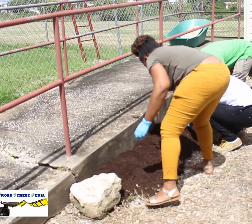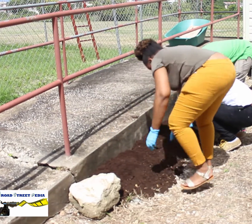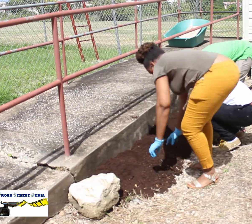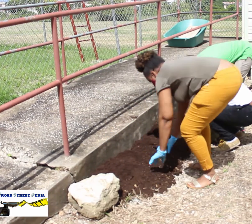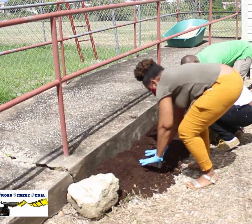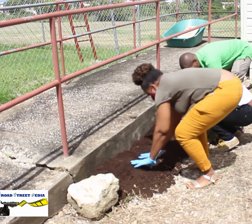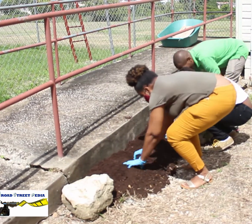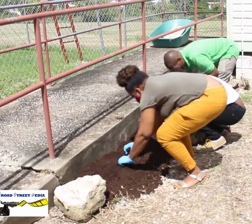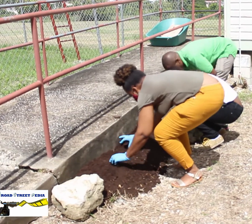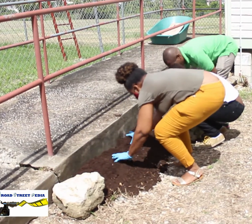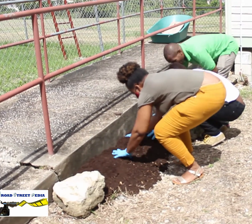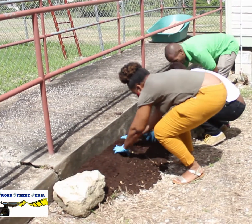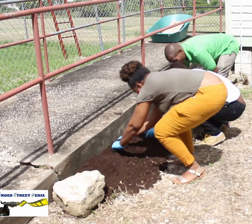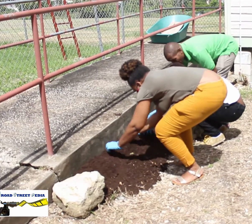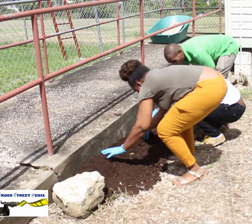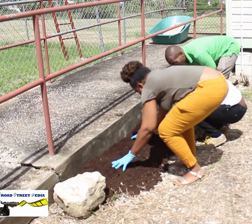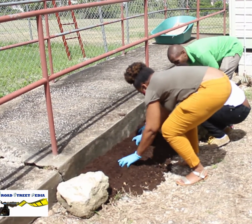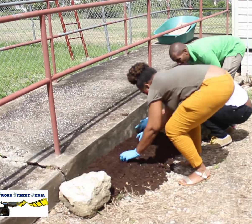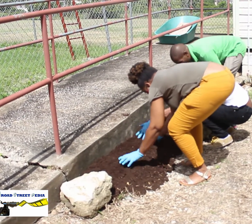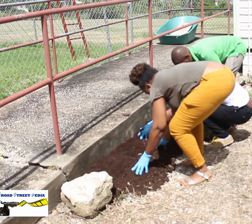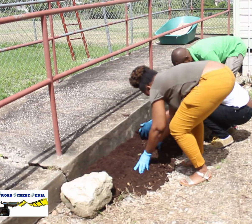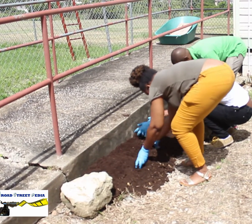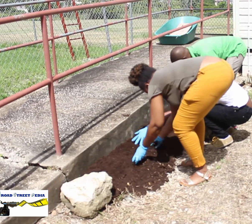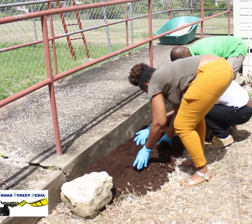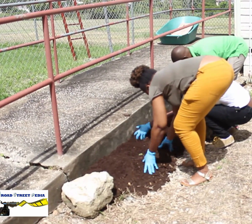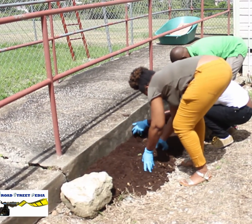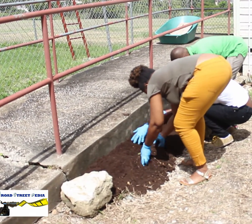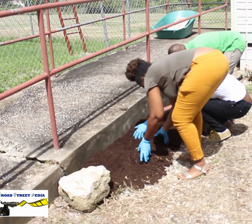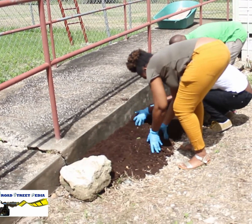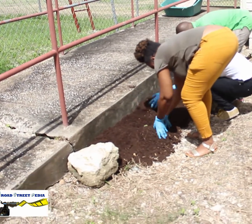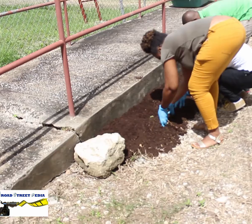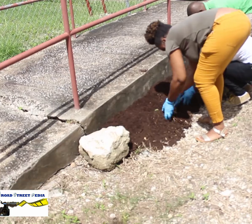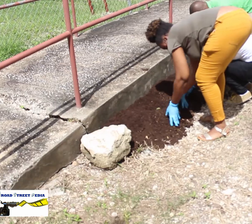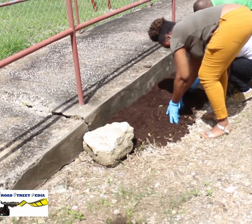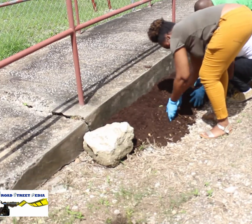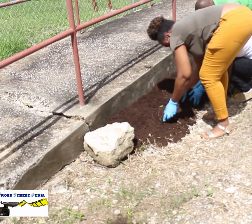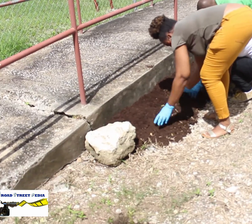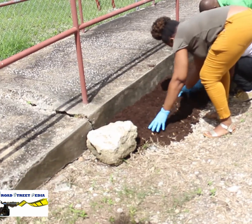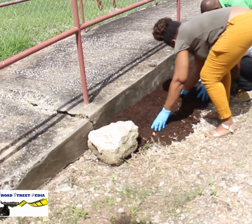They're not doing that? They don't go to school? They don't do